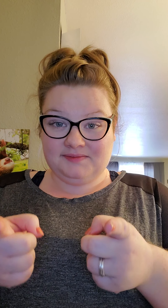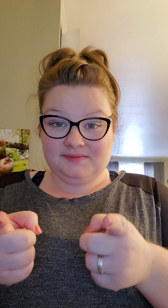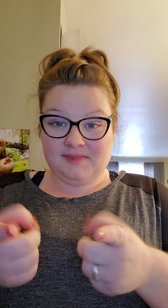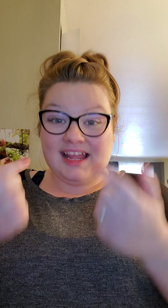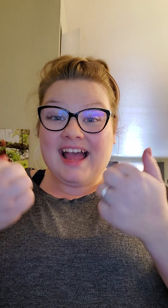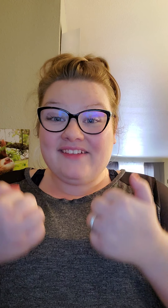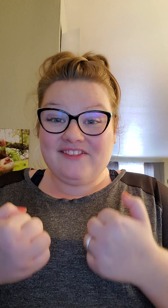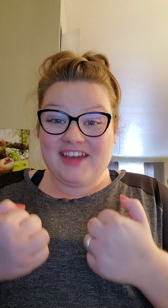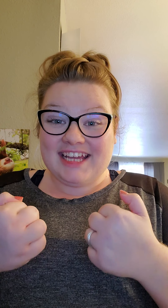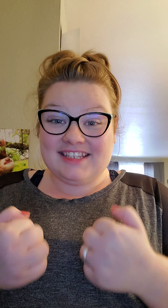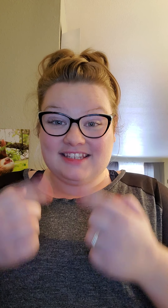Vase.